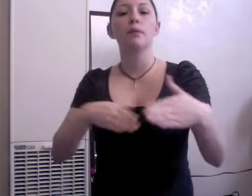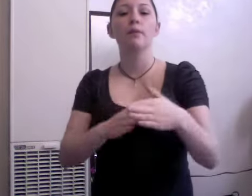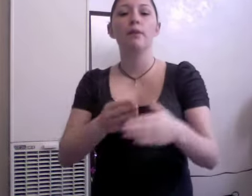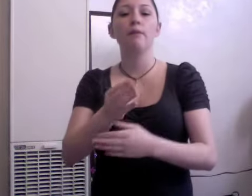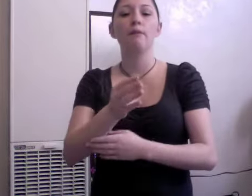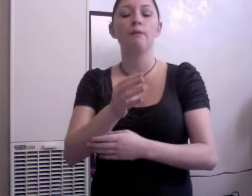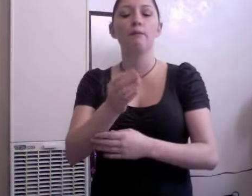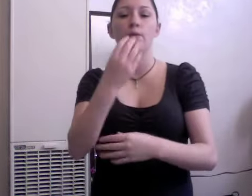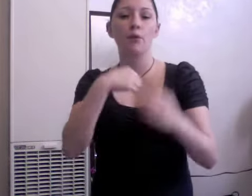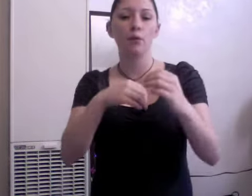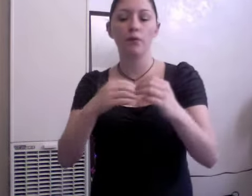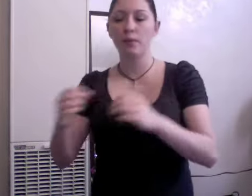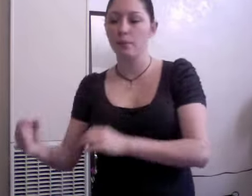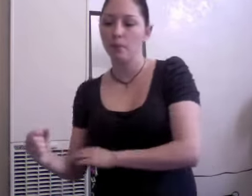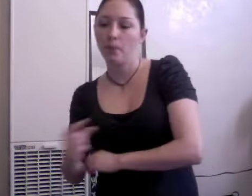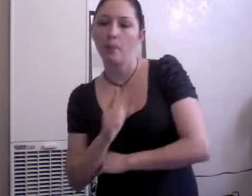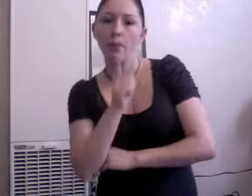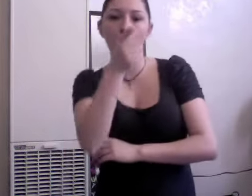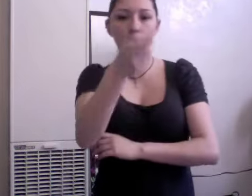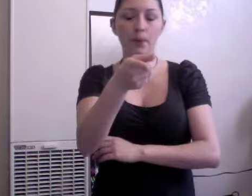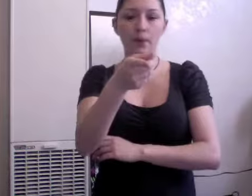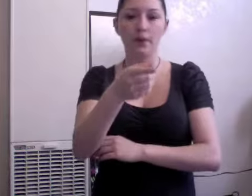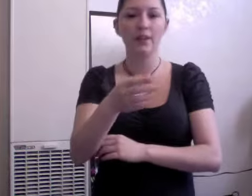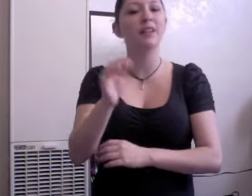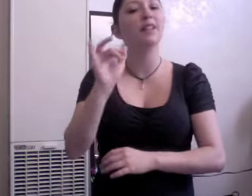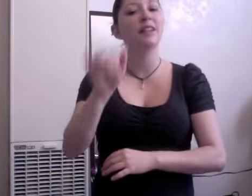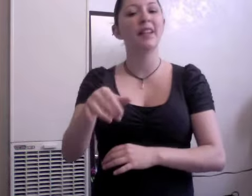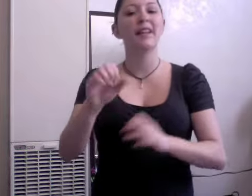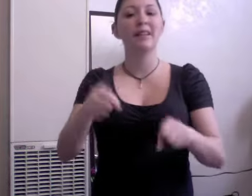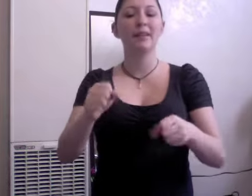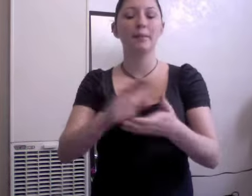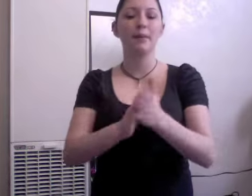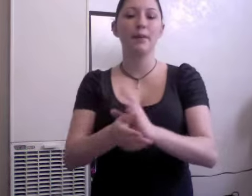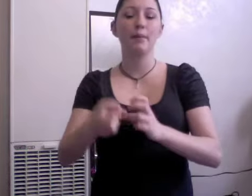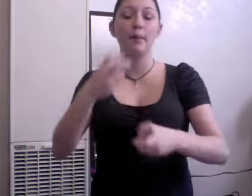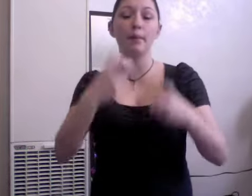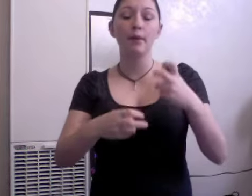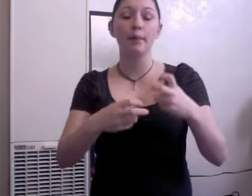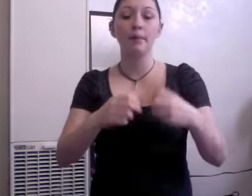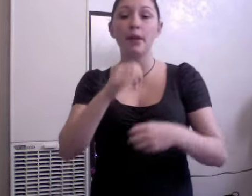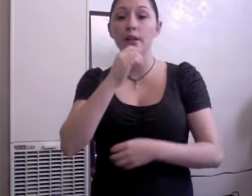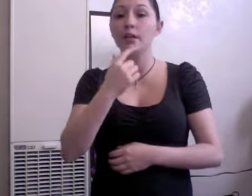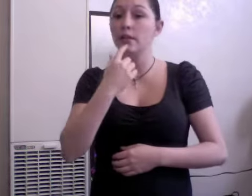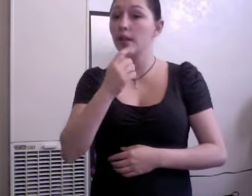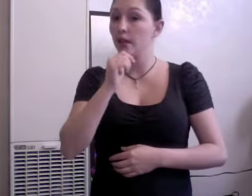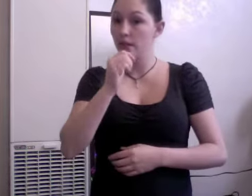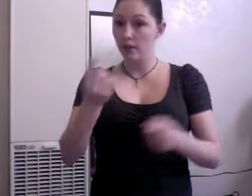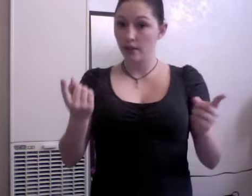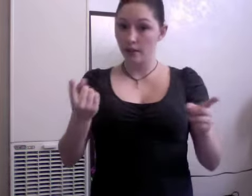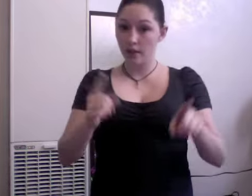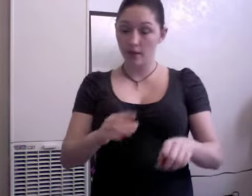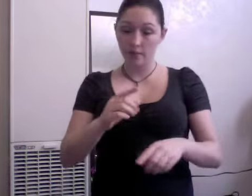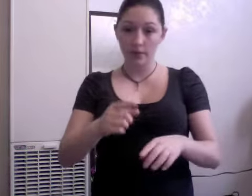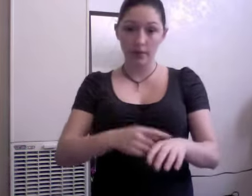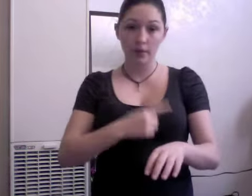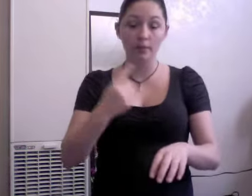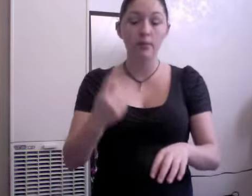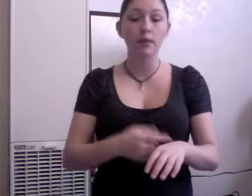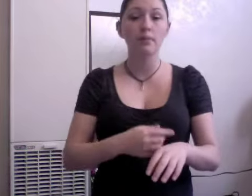right? Because that can be problematic. Now, not to say that it doesn't happen sometimes. I'm guessing that most people have